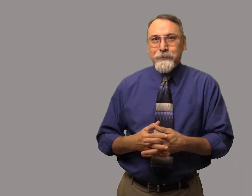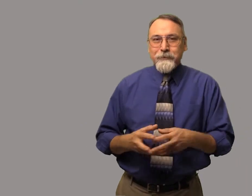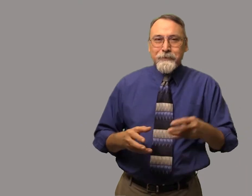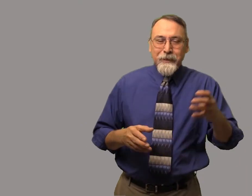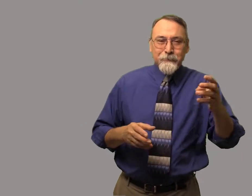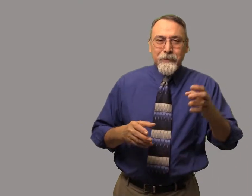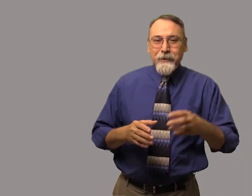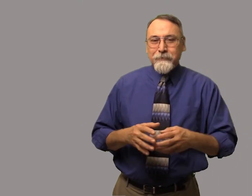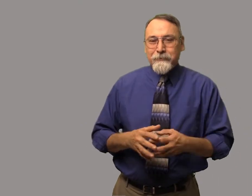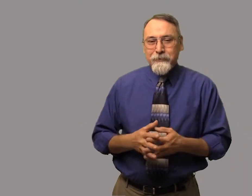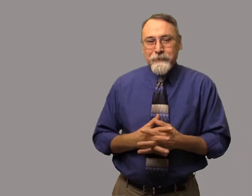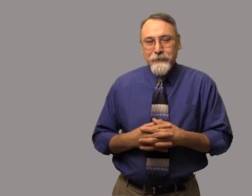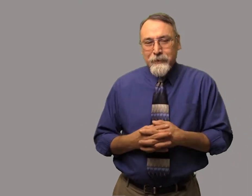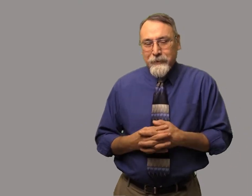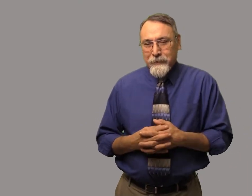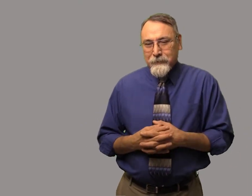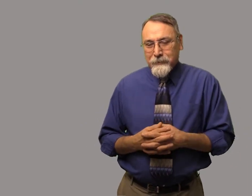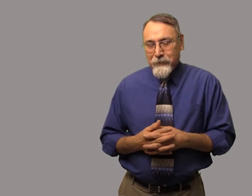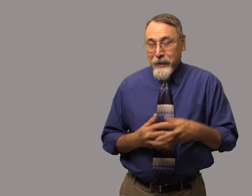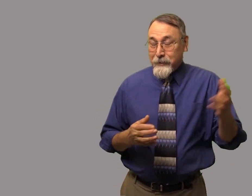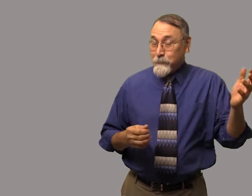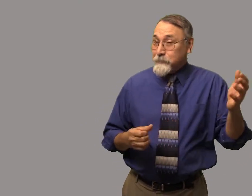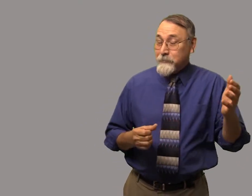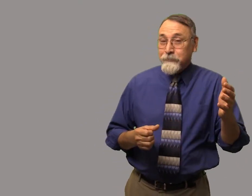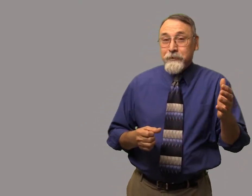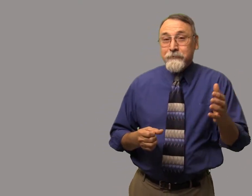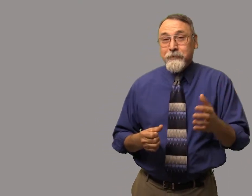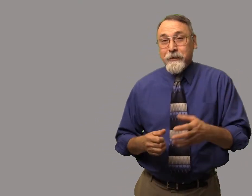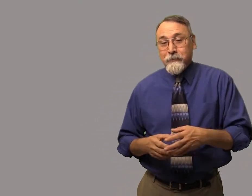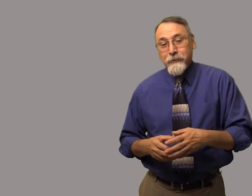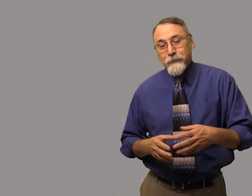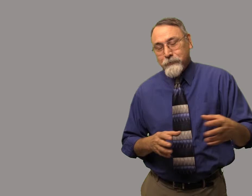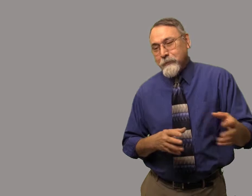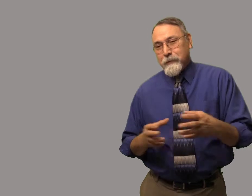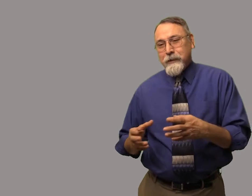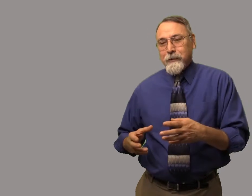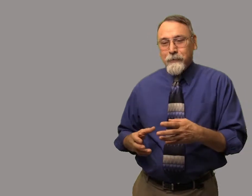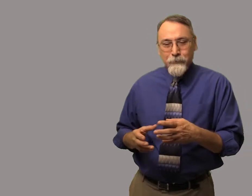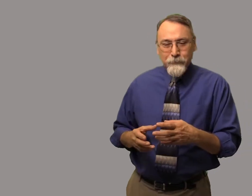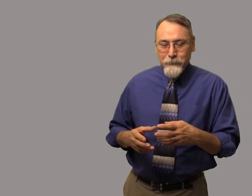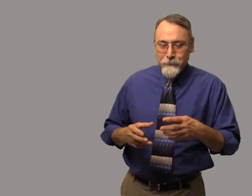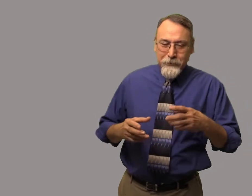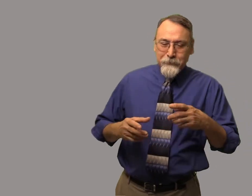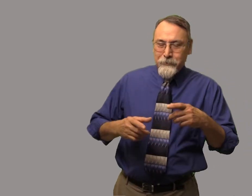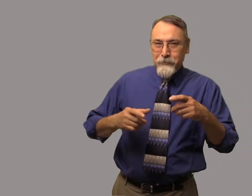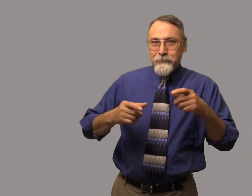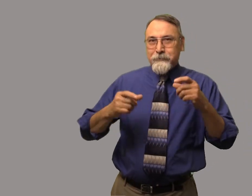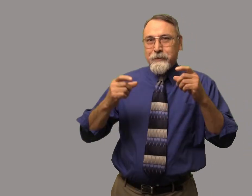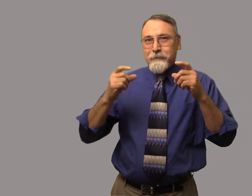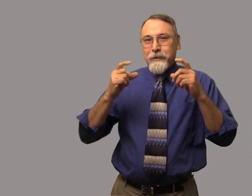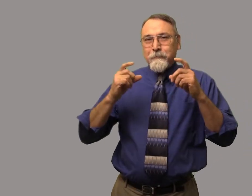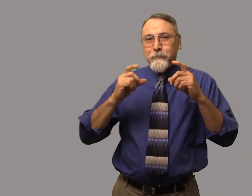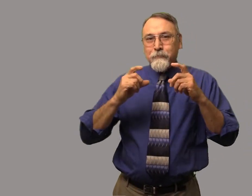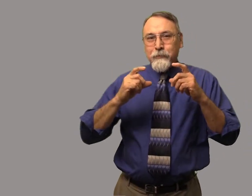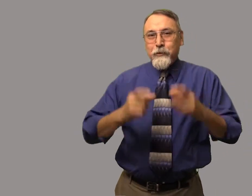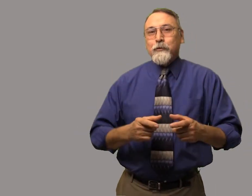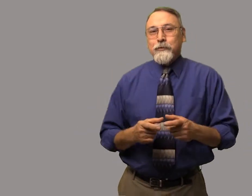with a tape drive, and you know, I got an emergency funding scenario, was able to get home or get to the office and use